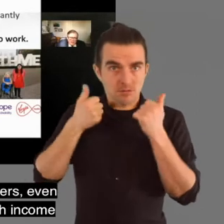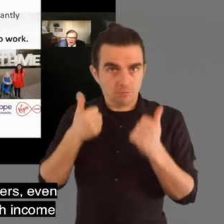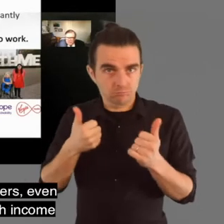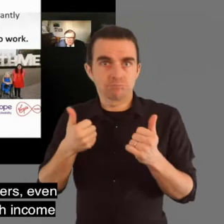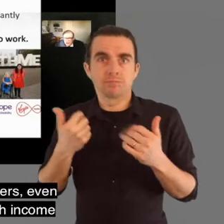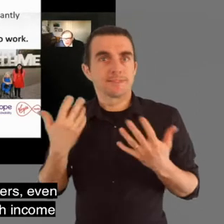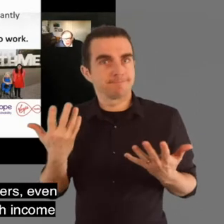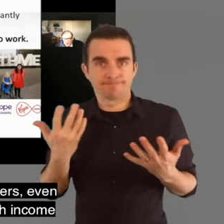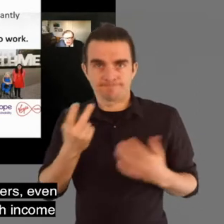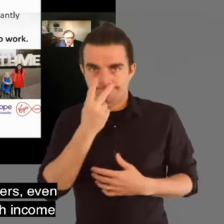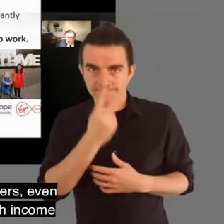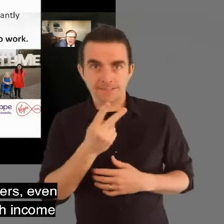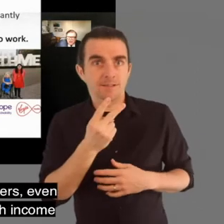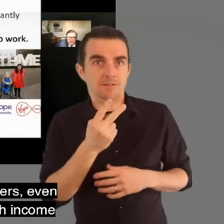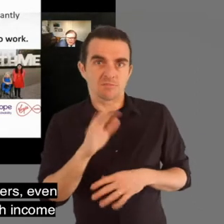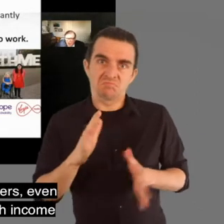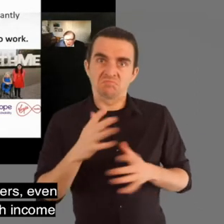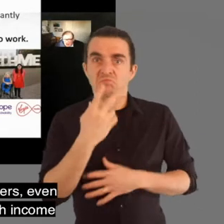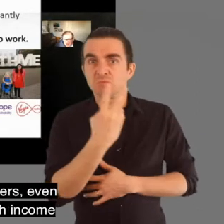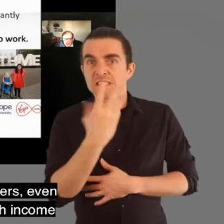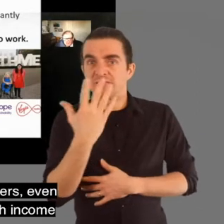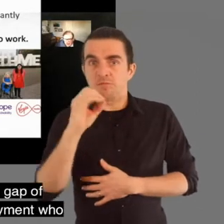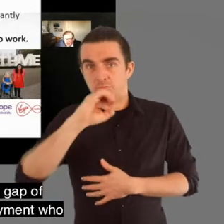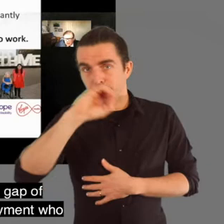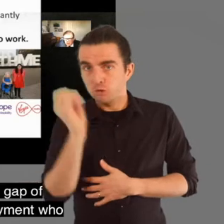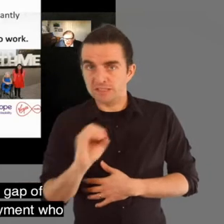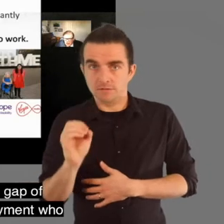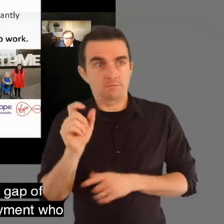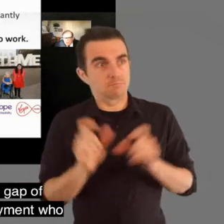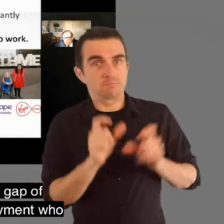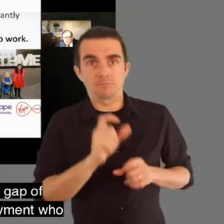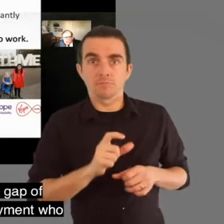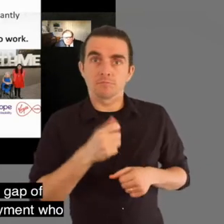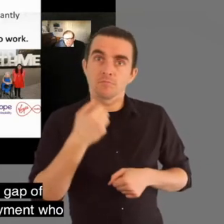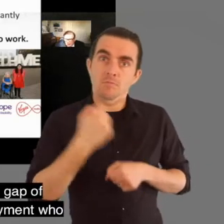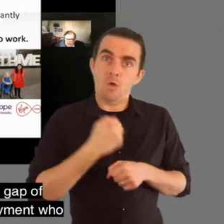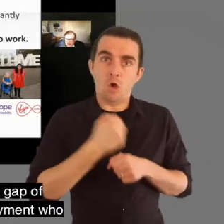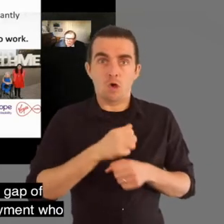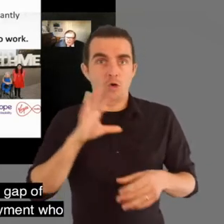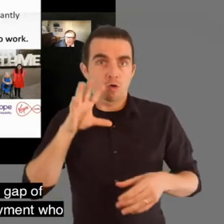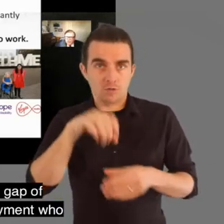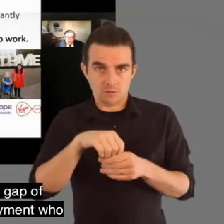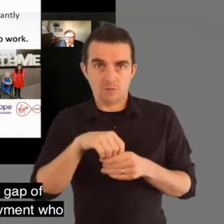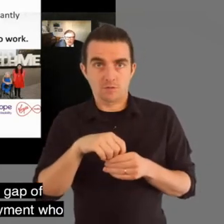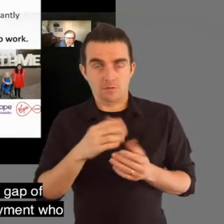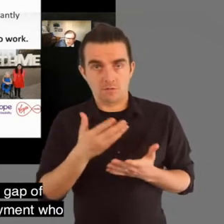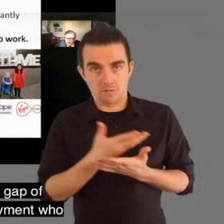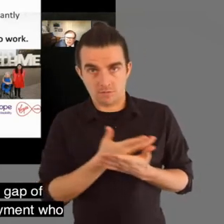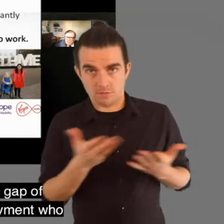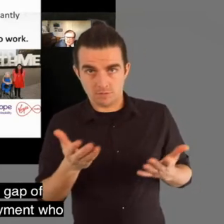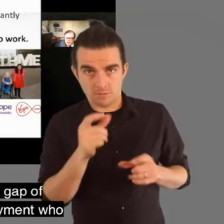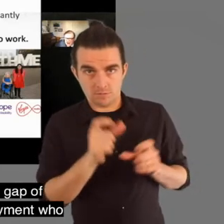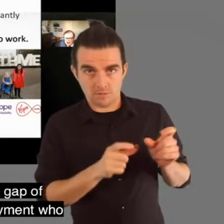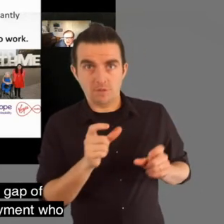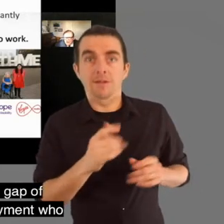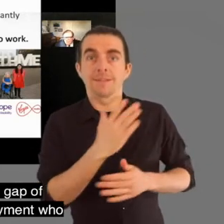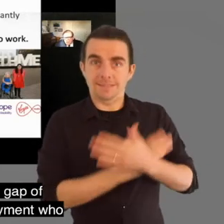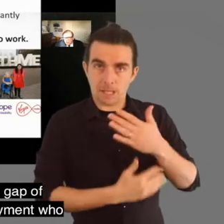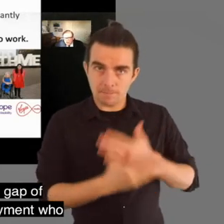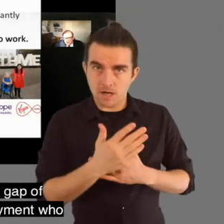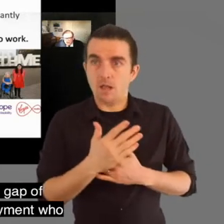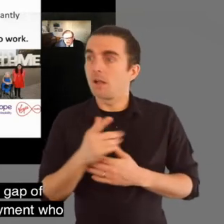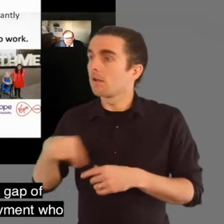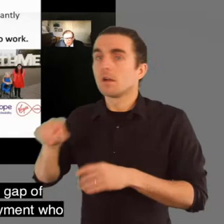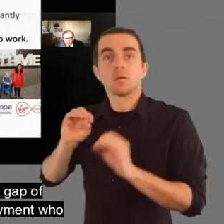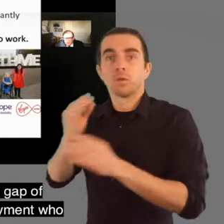in the developed countries of high income like the UK, where there's a big gap of over 25%